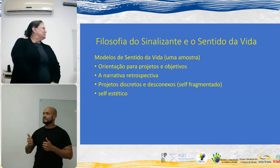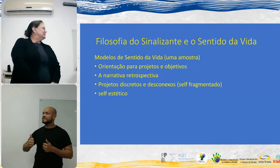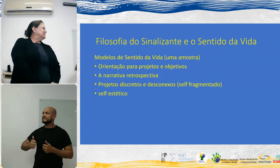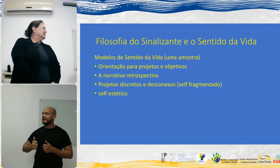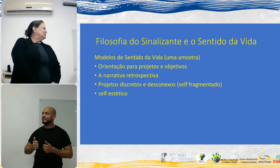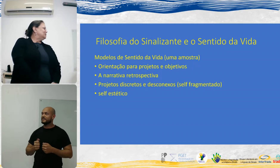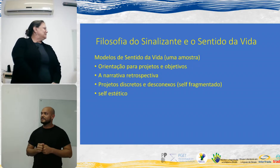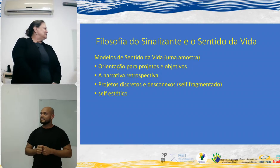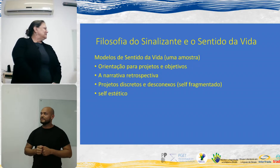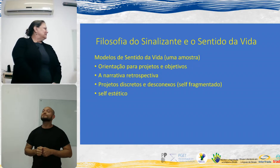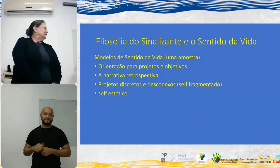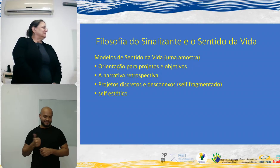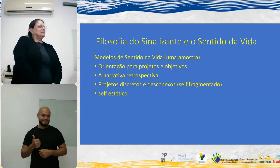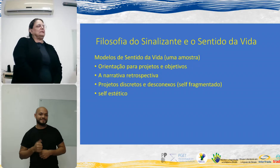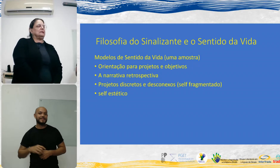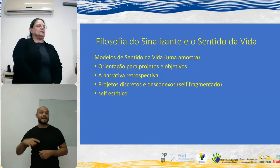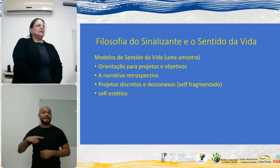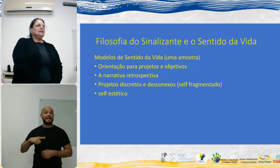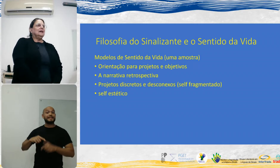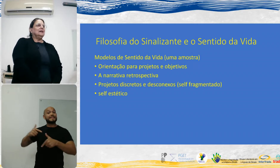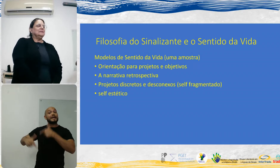utilitarian